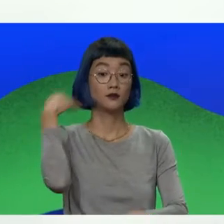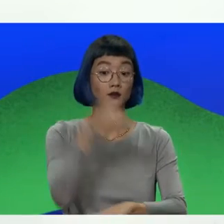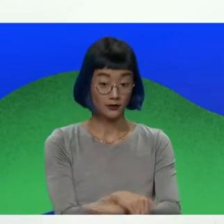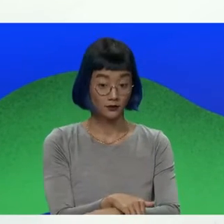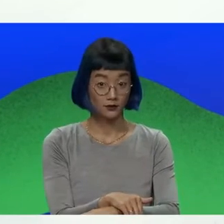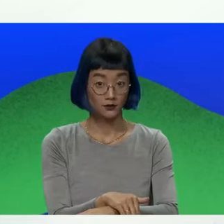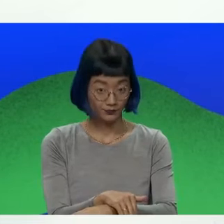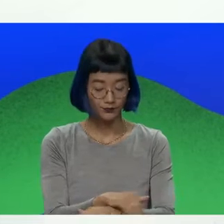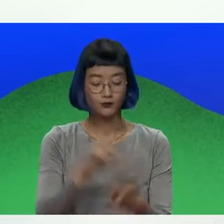Last night,